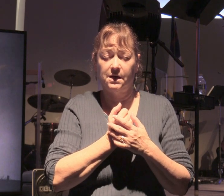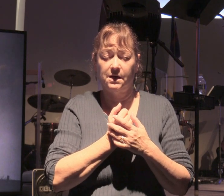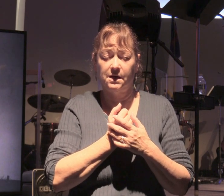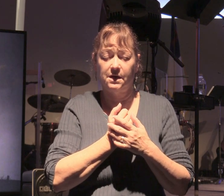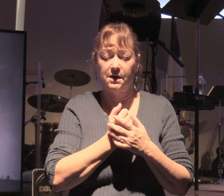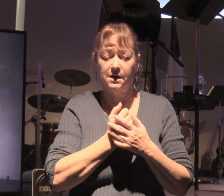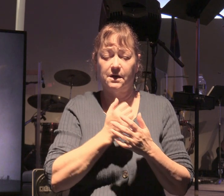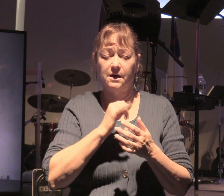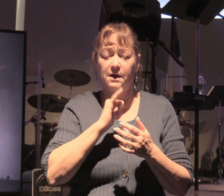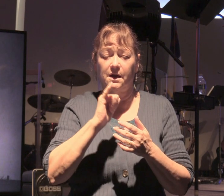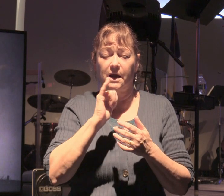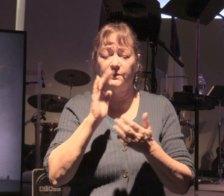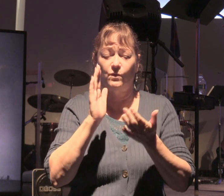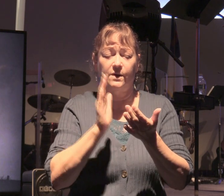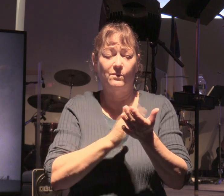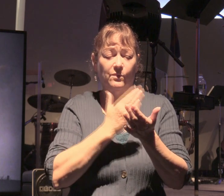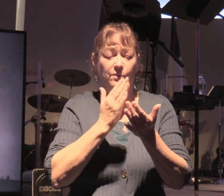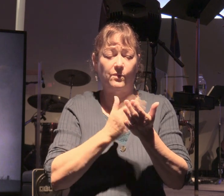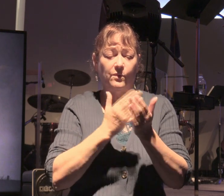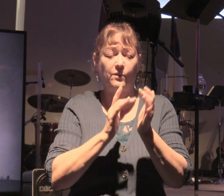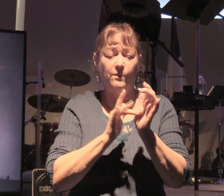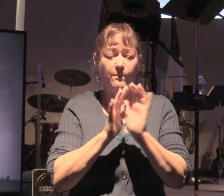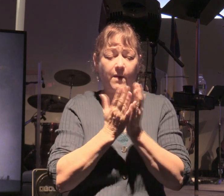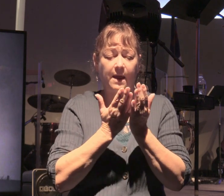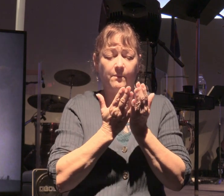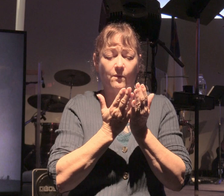As we turn to your word for direction,